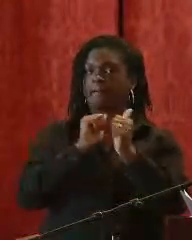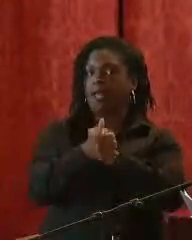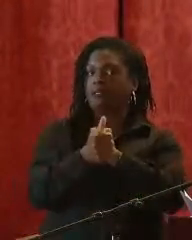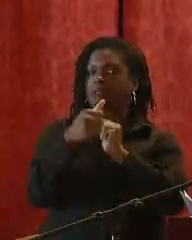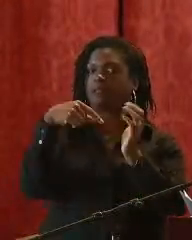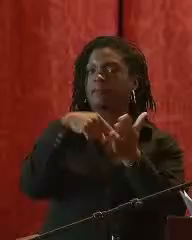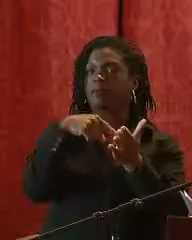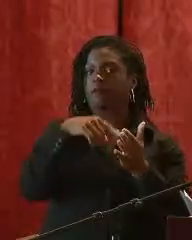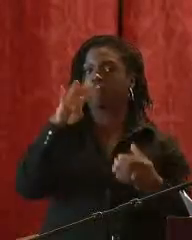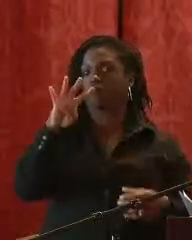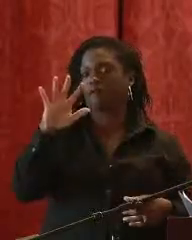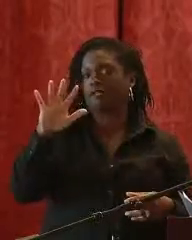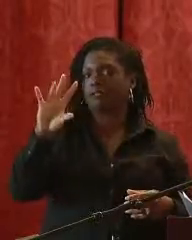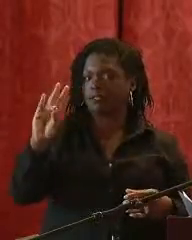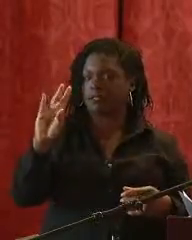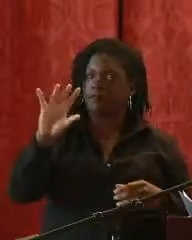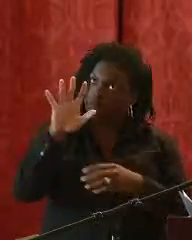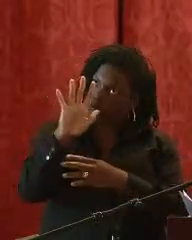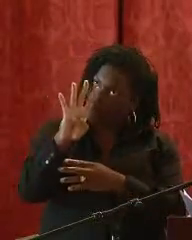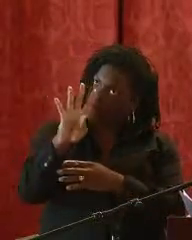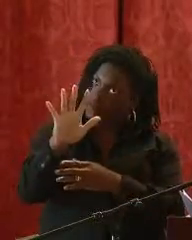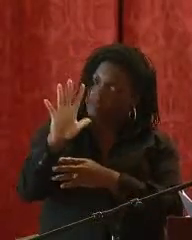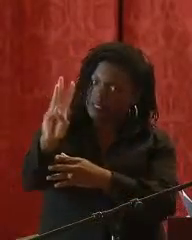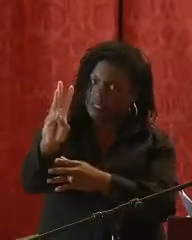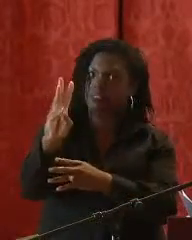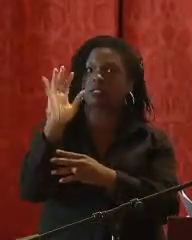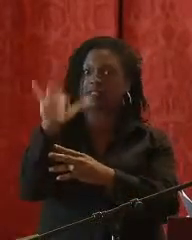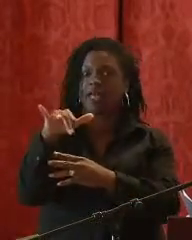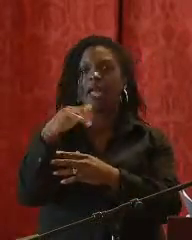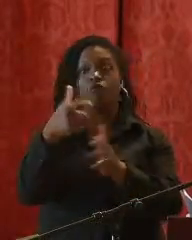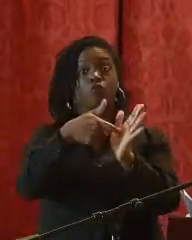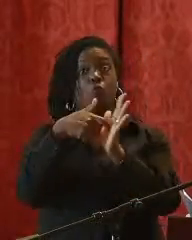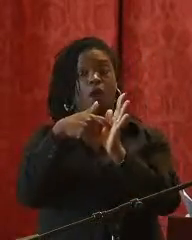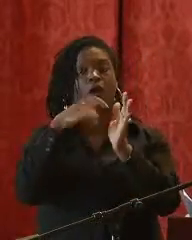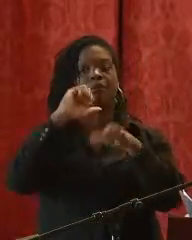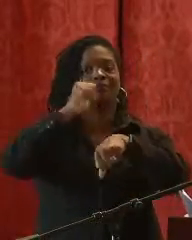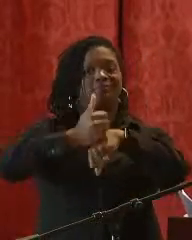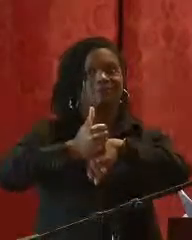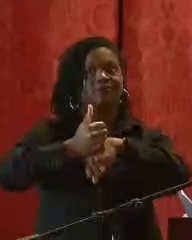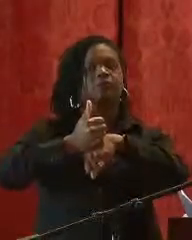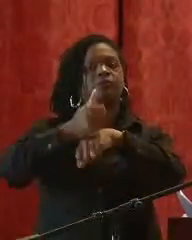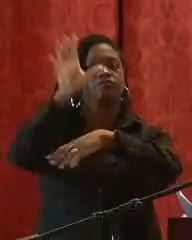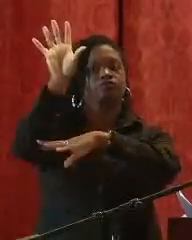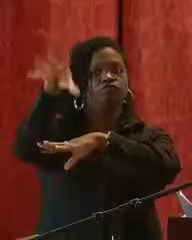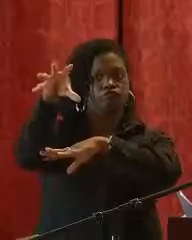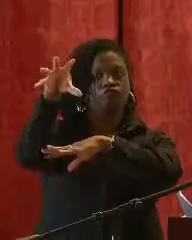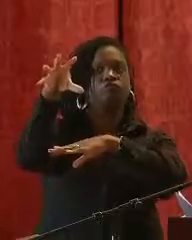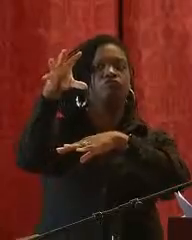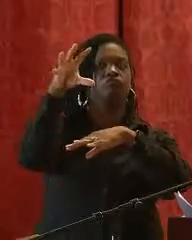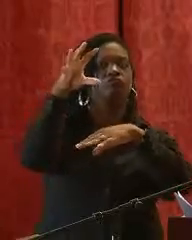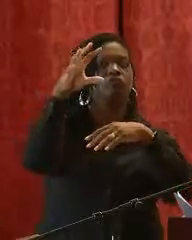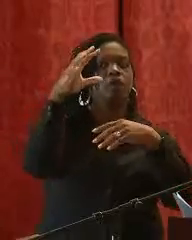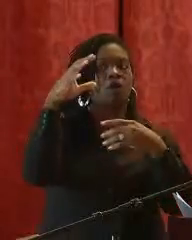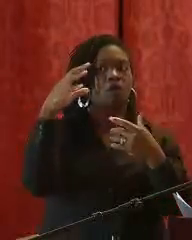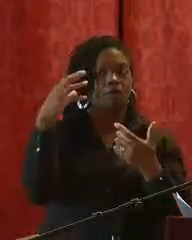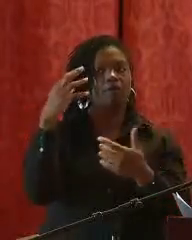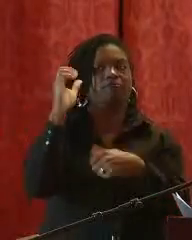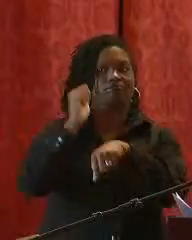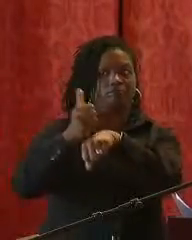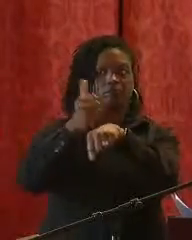earlier, which requires districts to install video cameras in self-contained classrooms upon parental